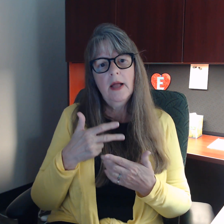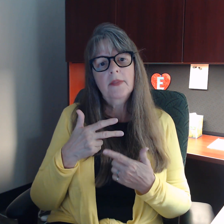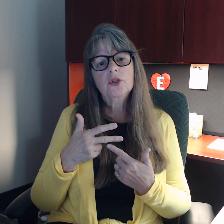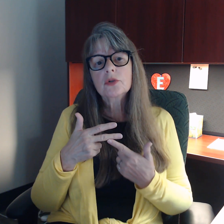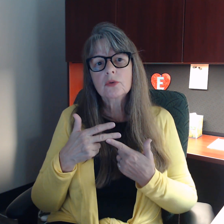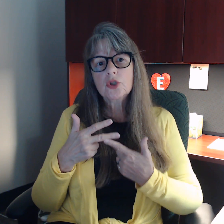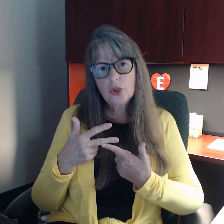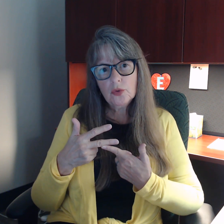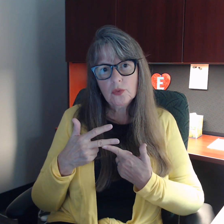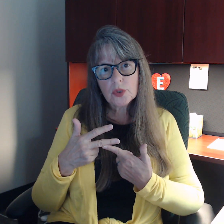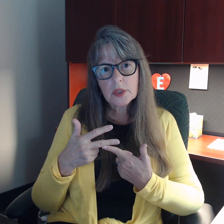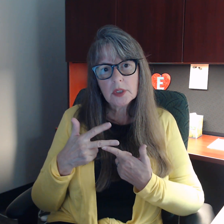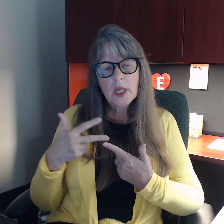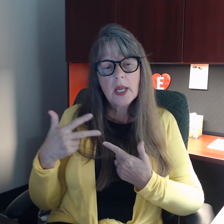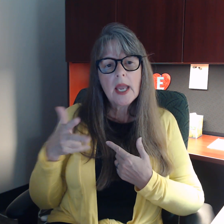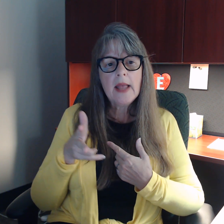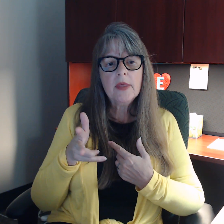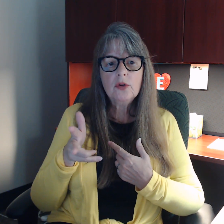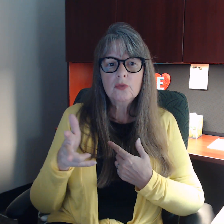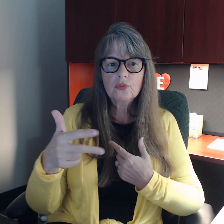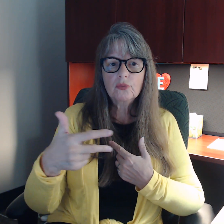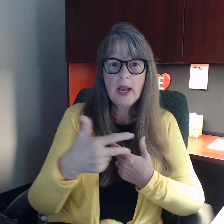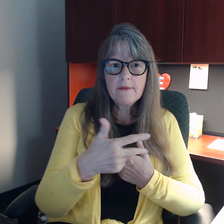that you so choose, and then you drive it.